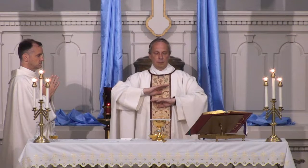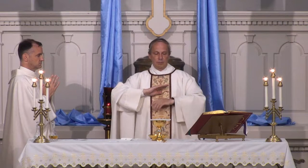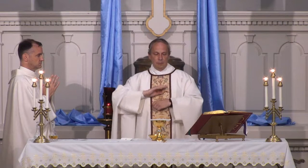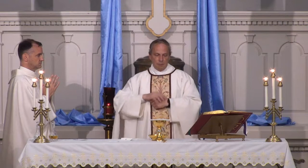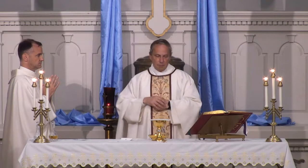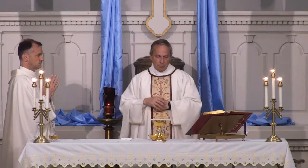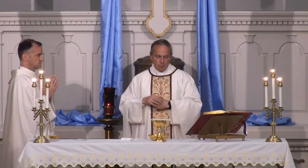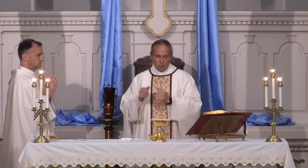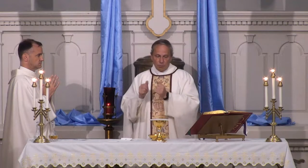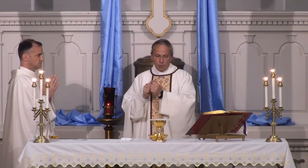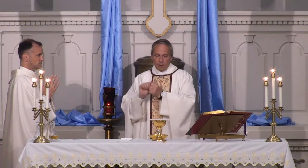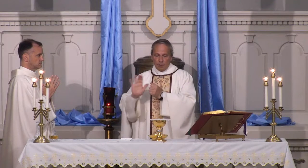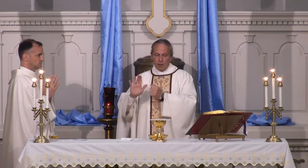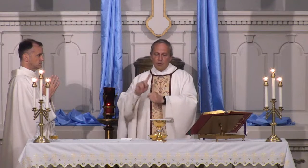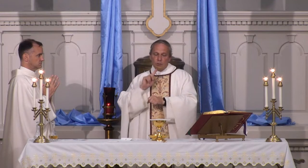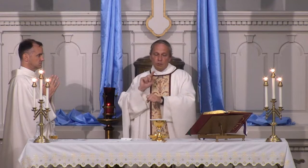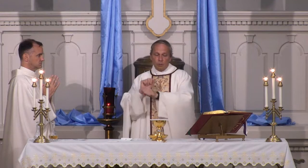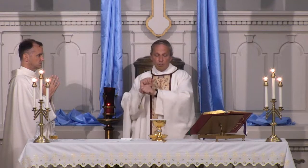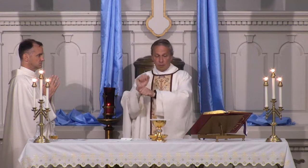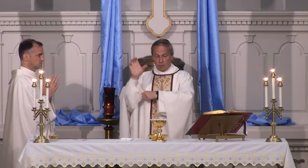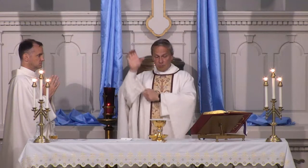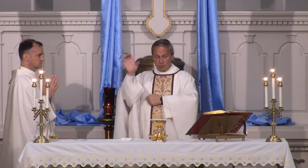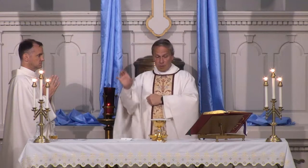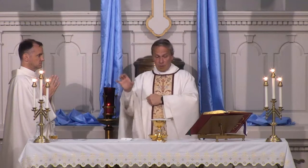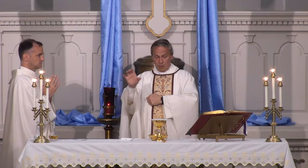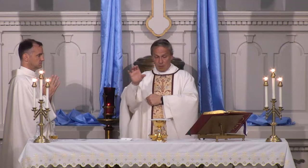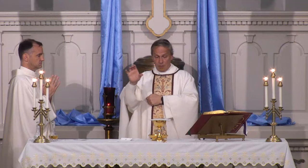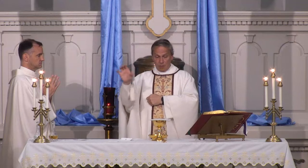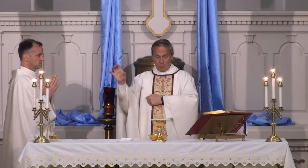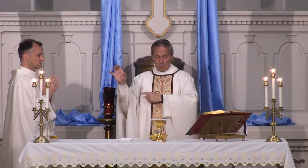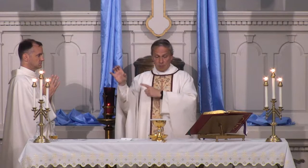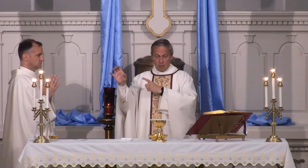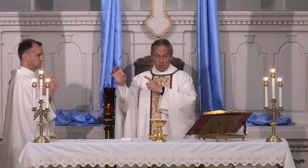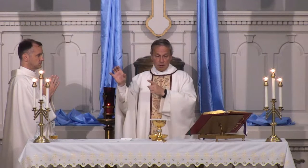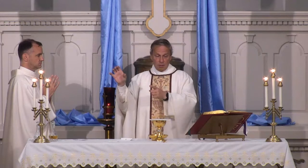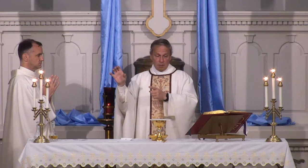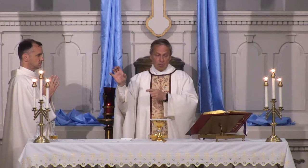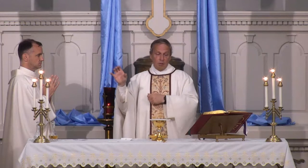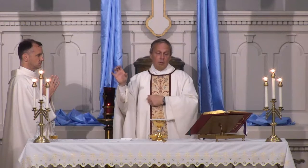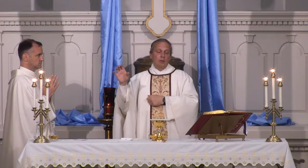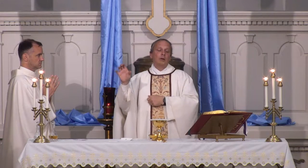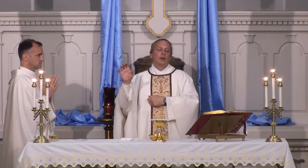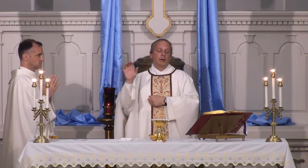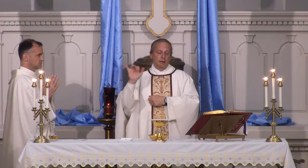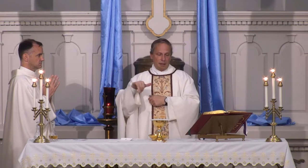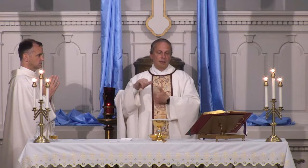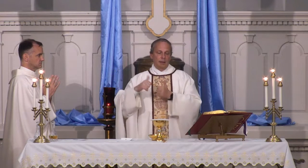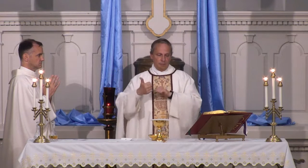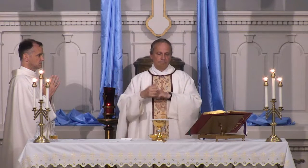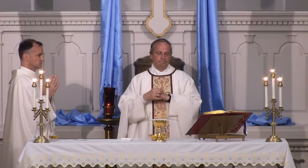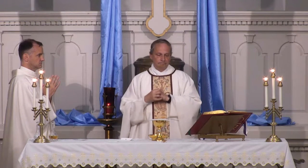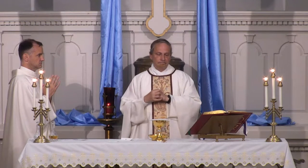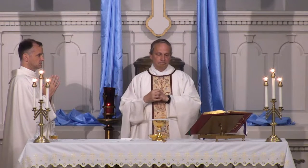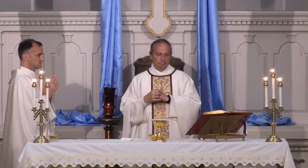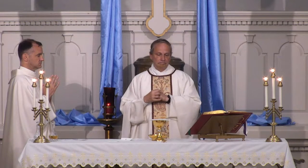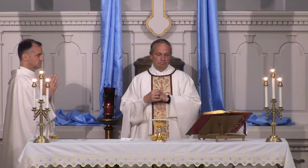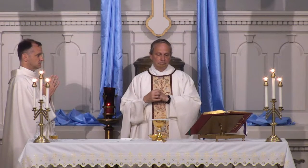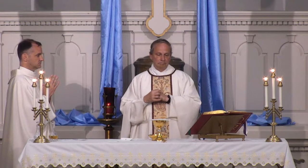he brought the sacrifices of old to fulfillment in the reality of the